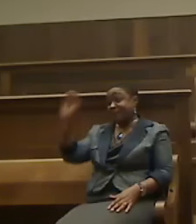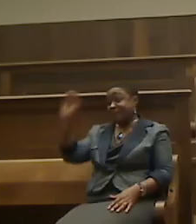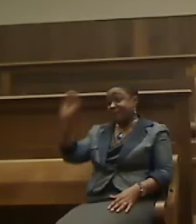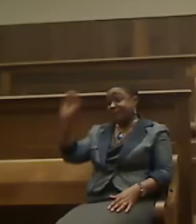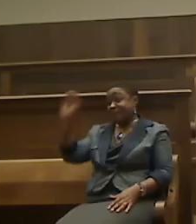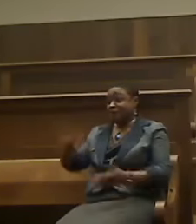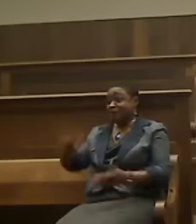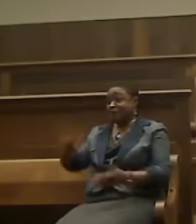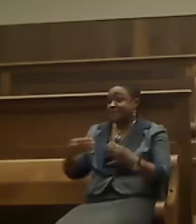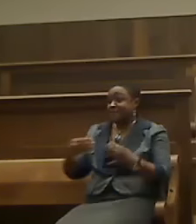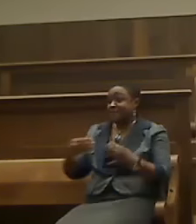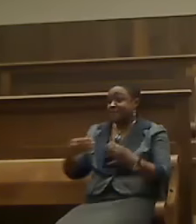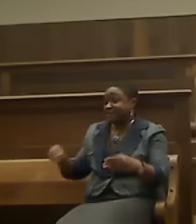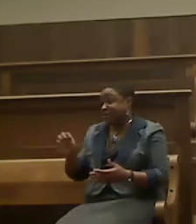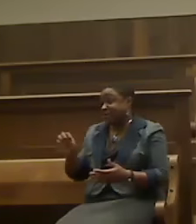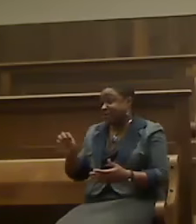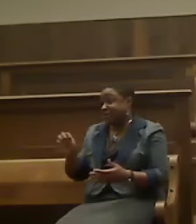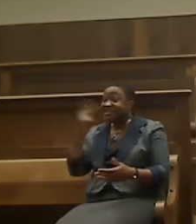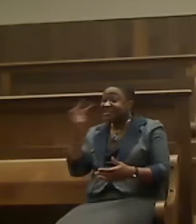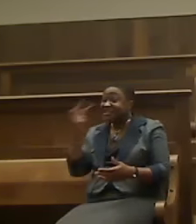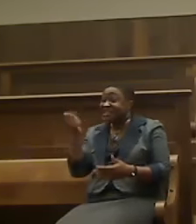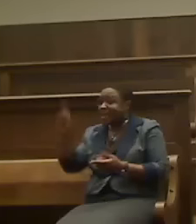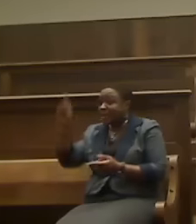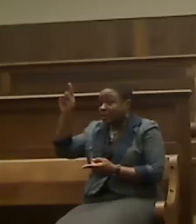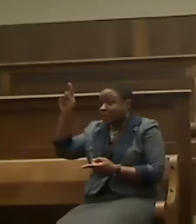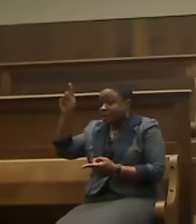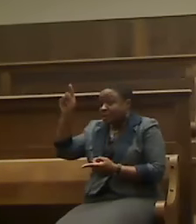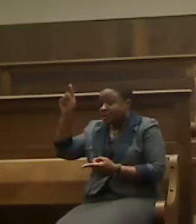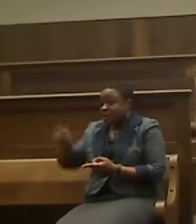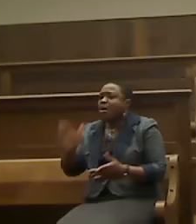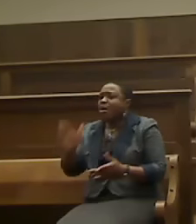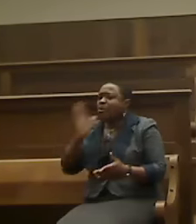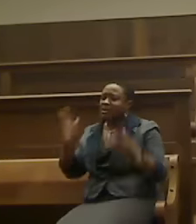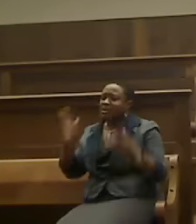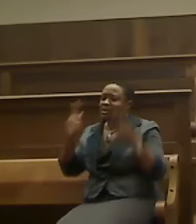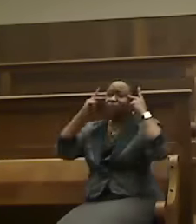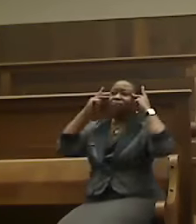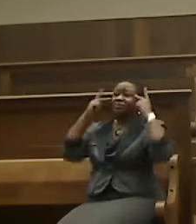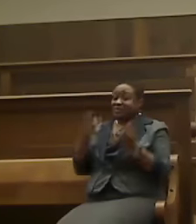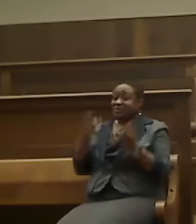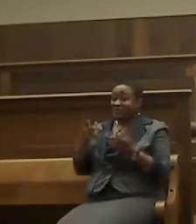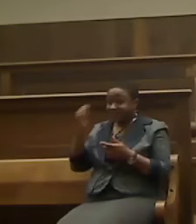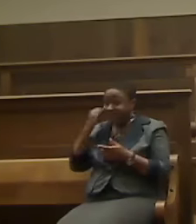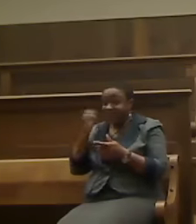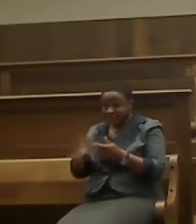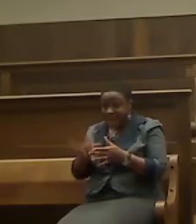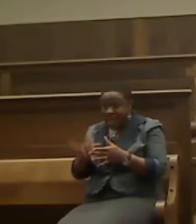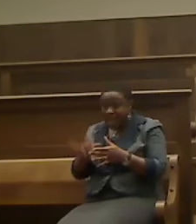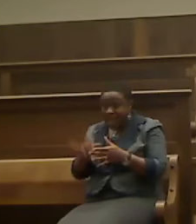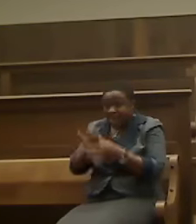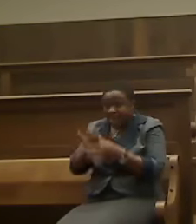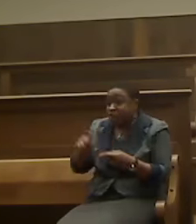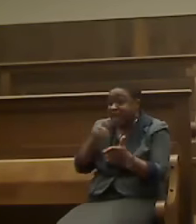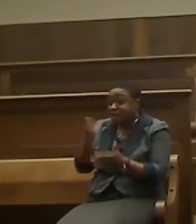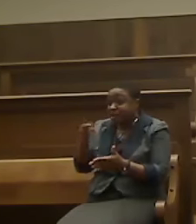should remove GMOs. If they see any drop in market share whatsoever that they can attribute to growing anti-GMO sentiment, they're